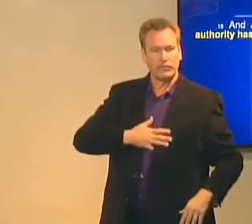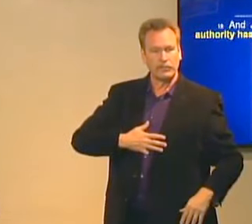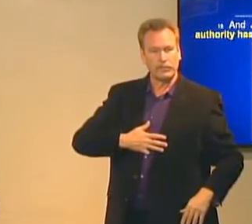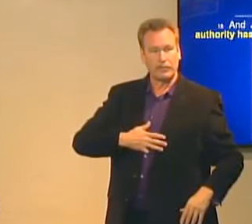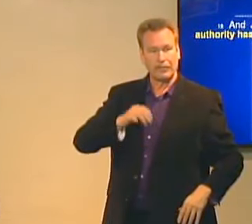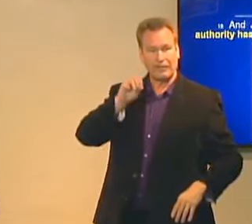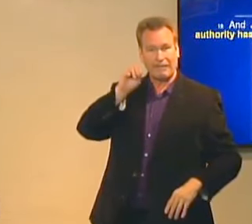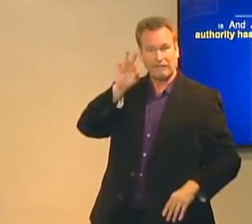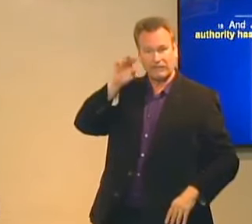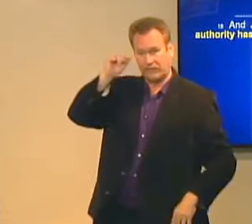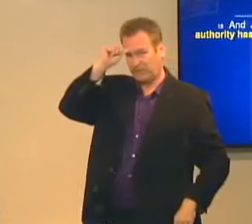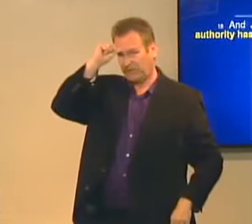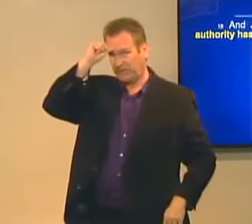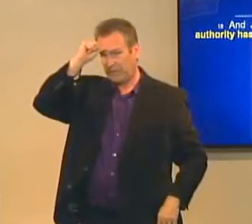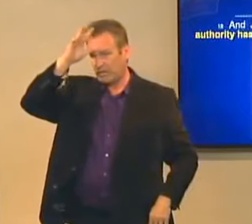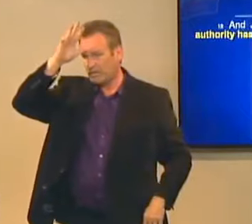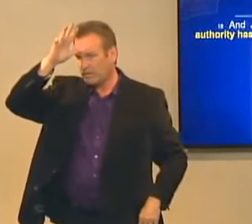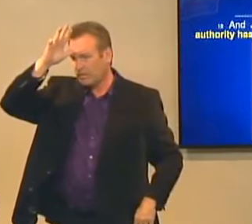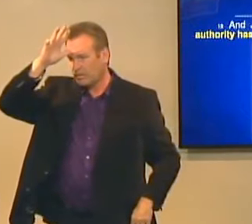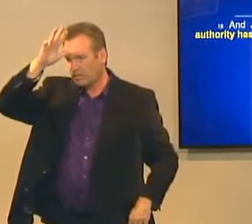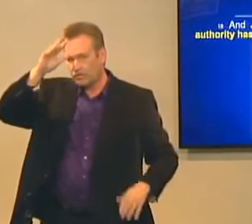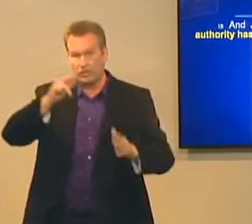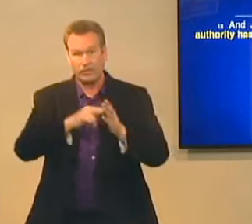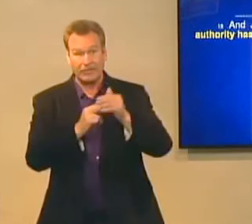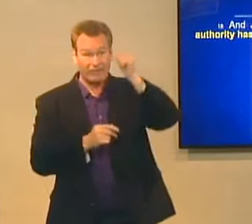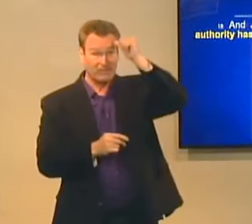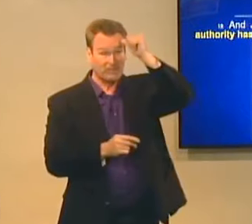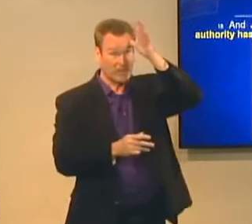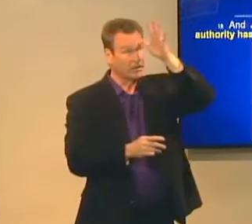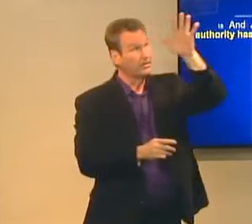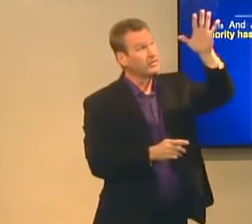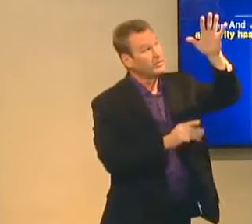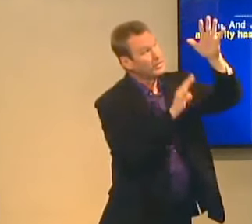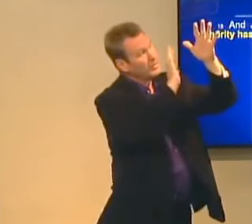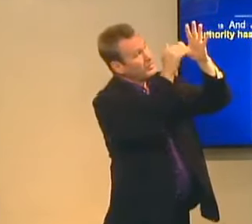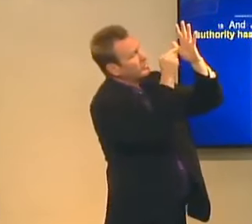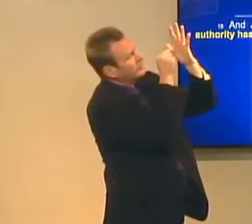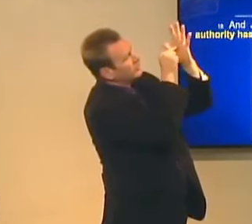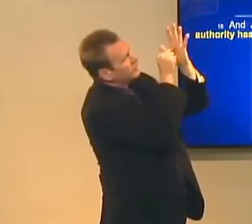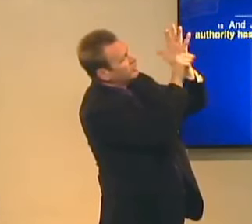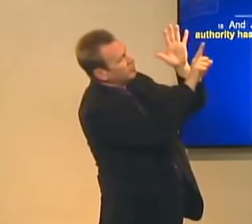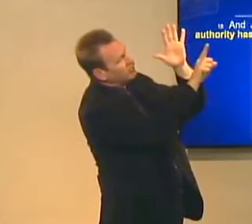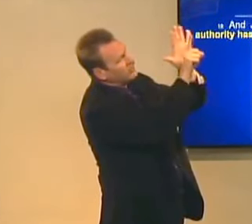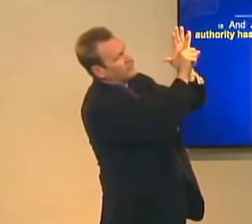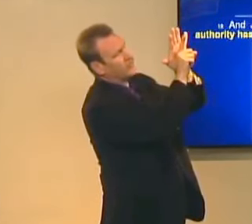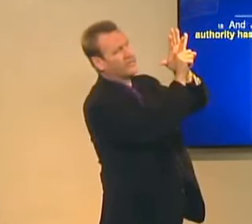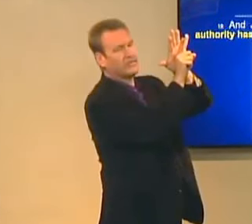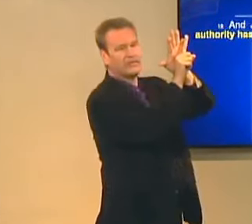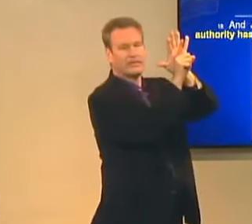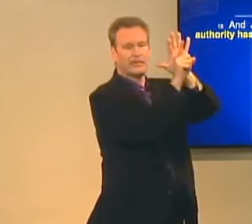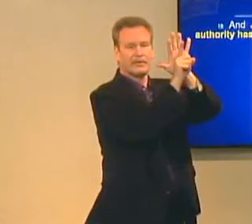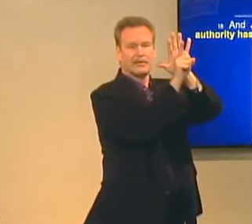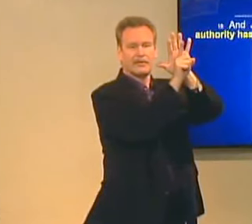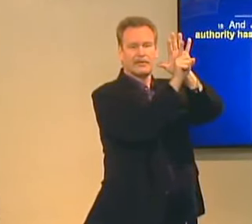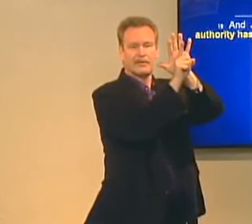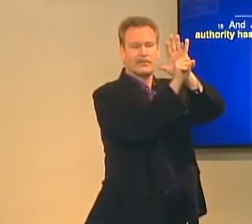it's this idea of here on the chest the bosom of the Father means God the Father is here and Jesus Christ is here it's this idea of